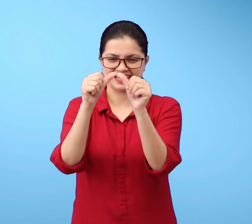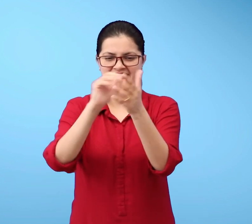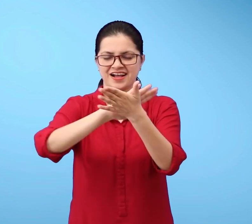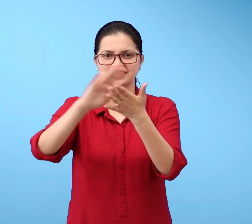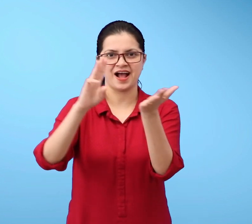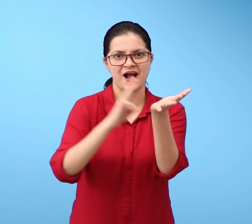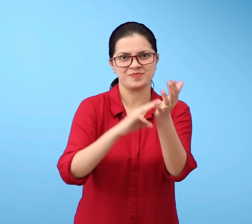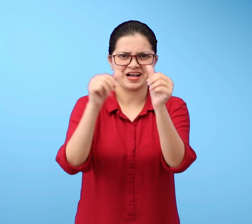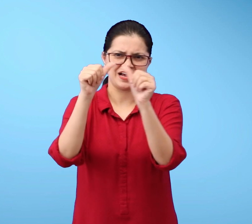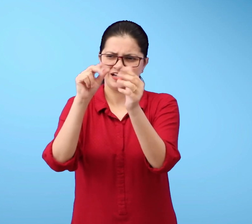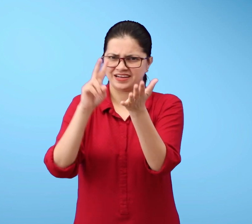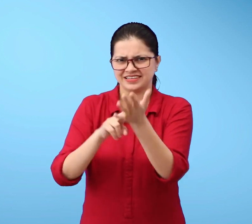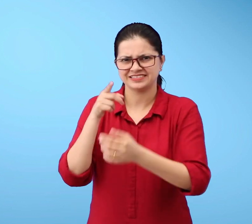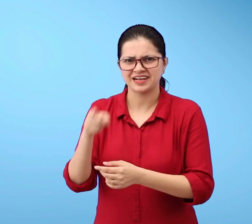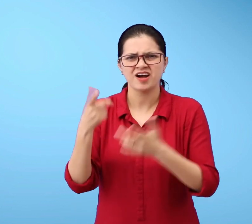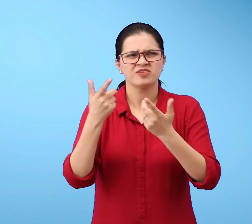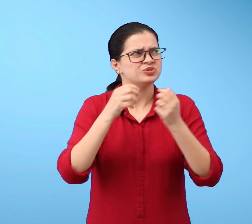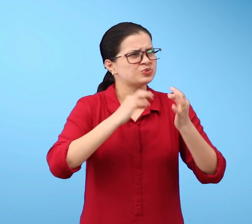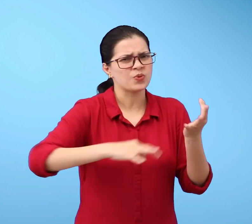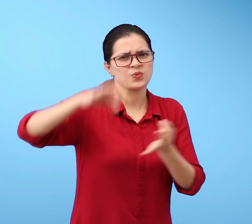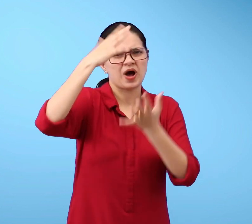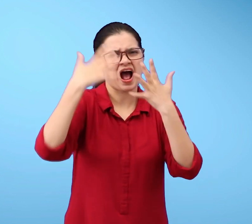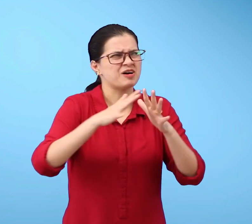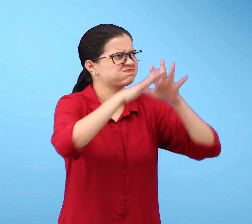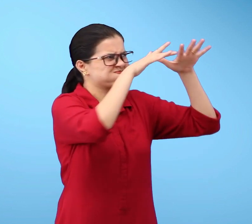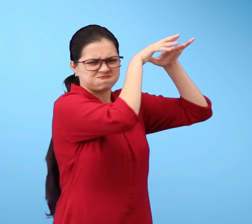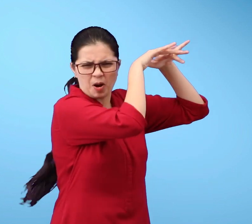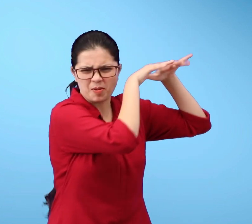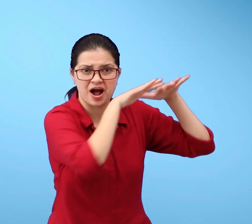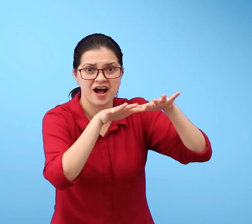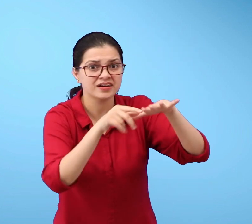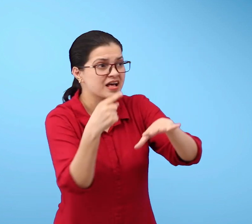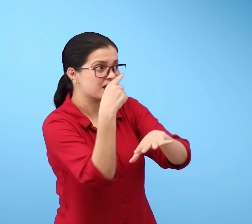and the Brahma, or the universal soul.